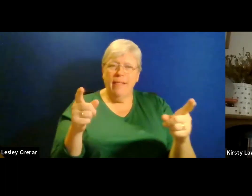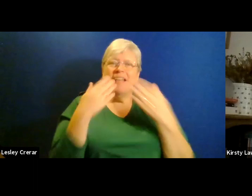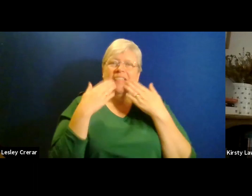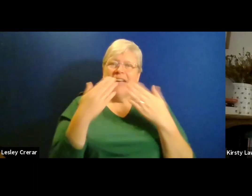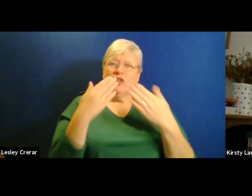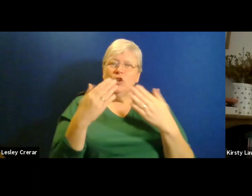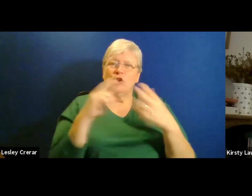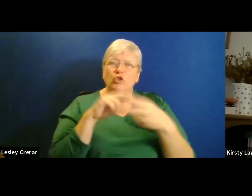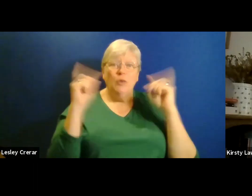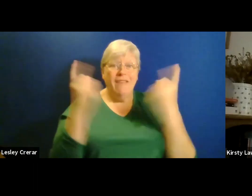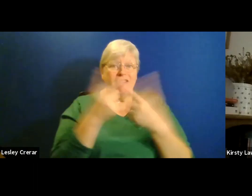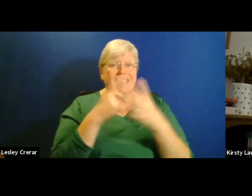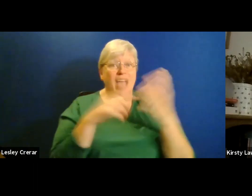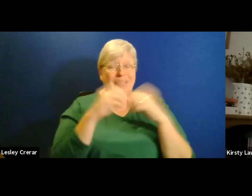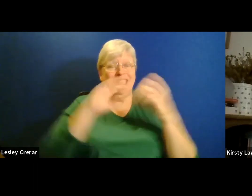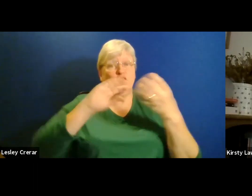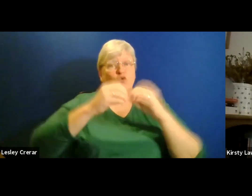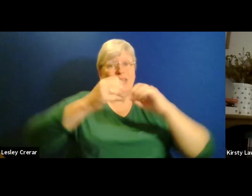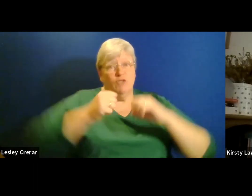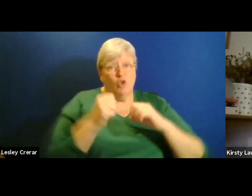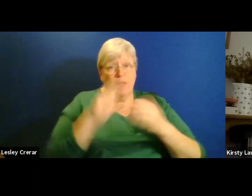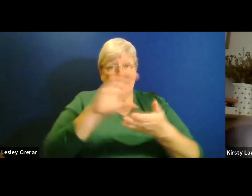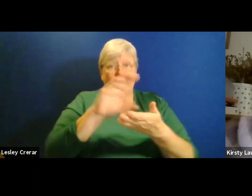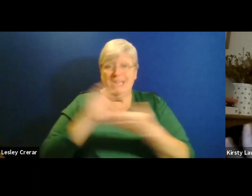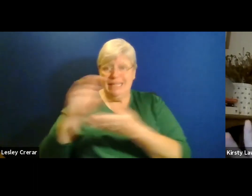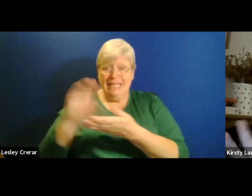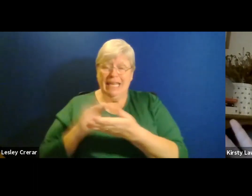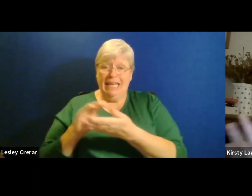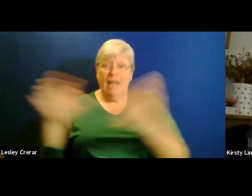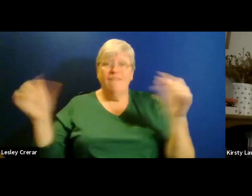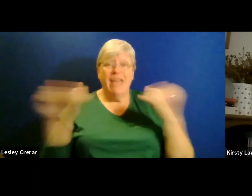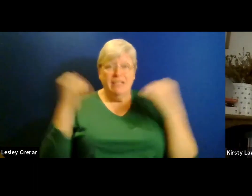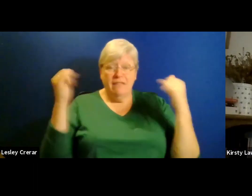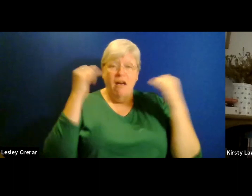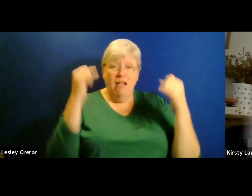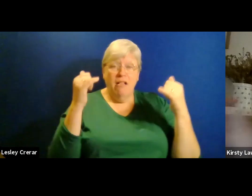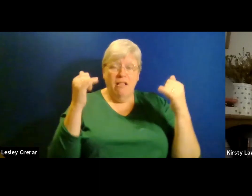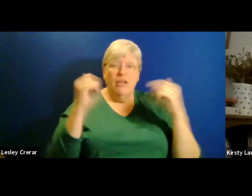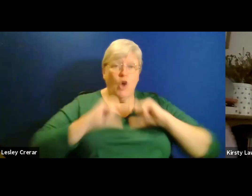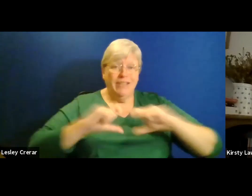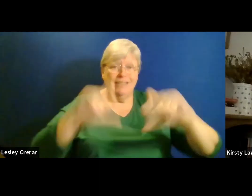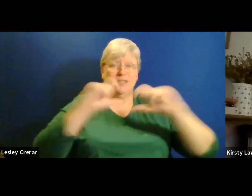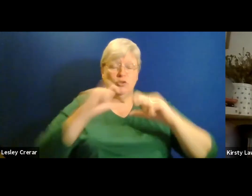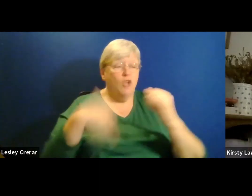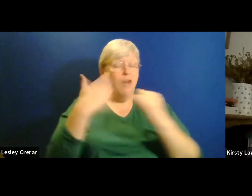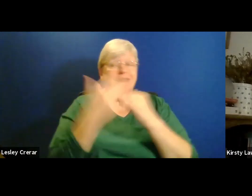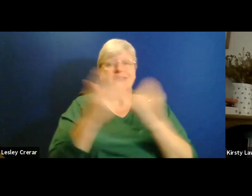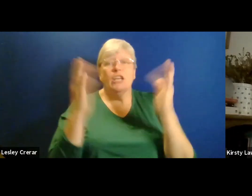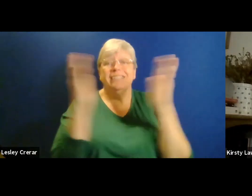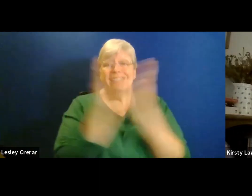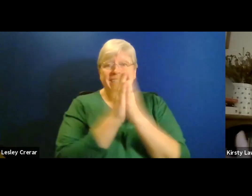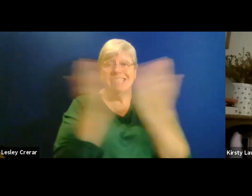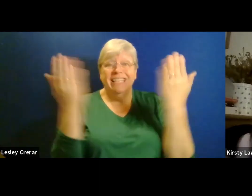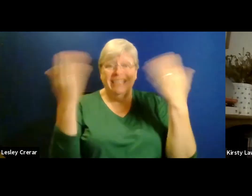the University of Aberdeen and to Creative Scotland for funding the festival. It continues up until Sunday night with a